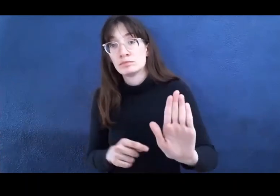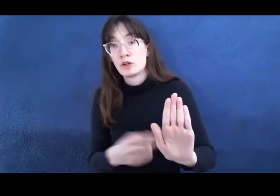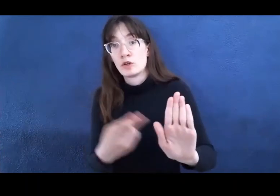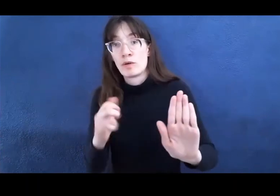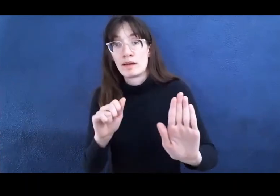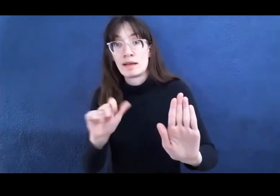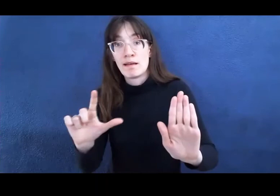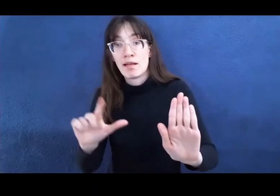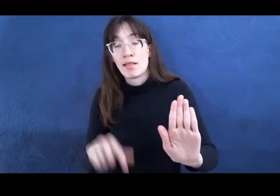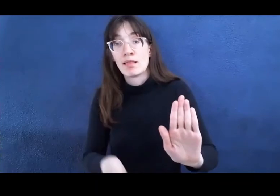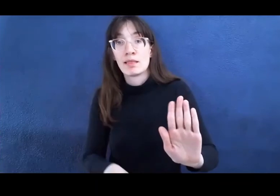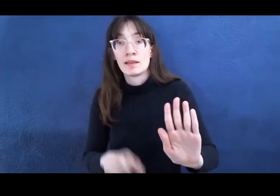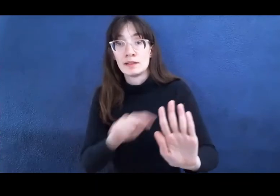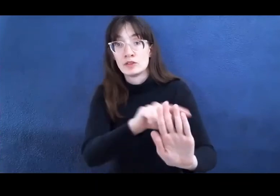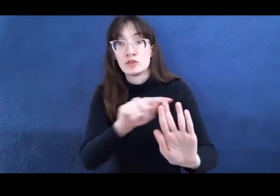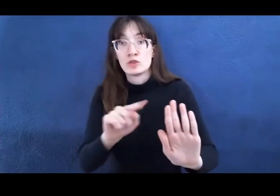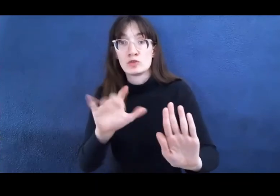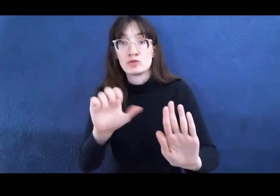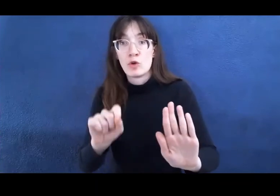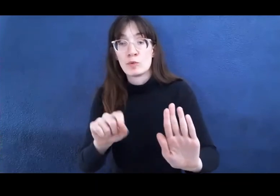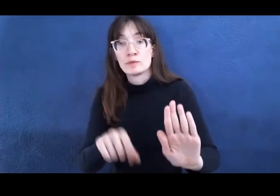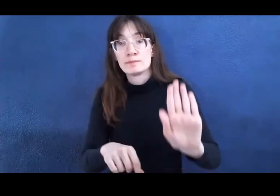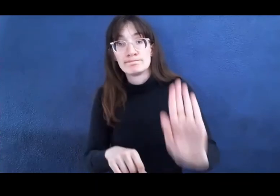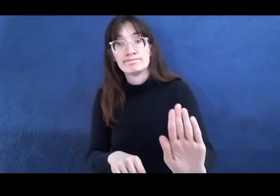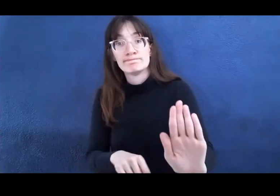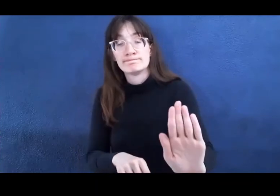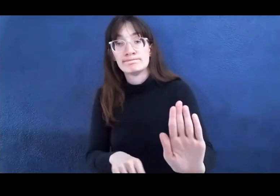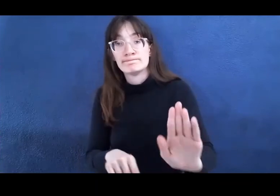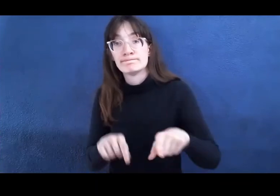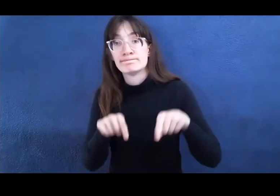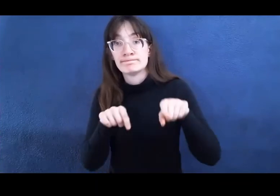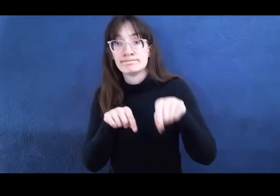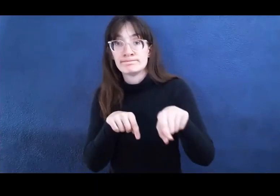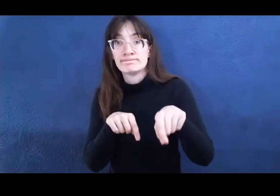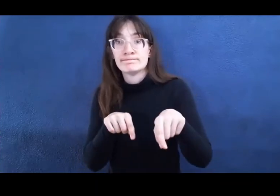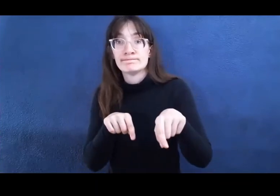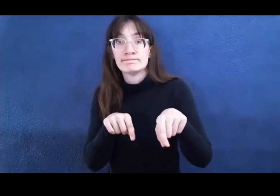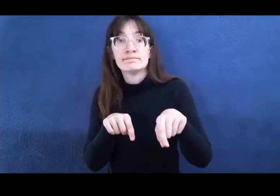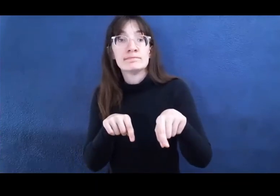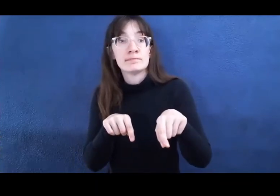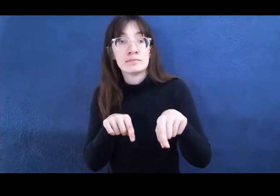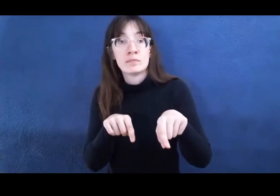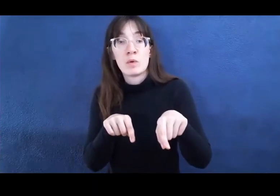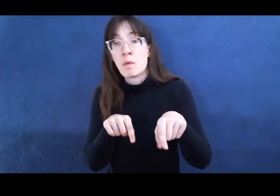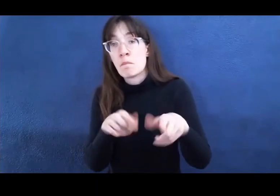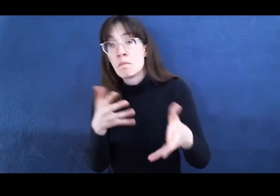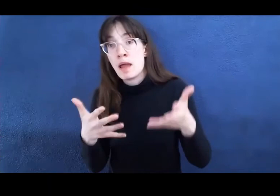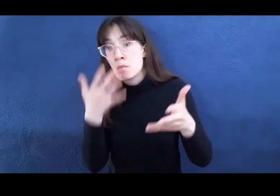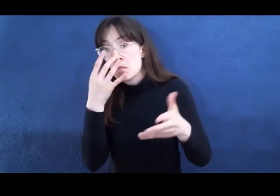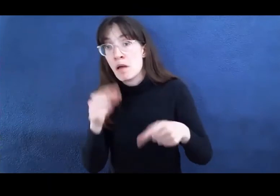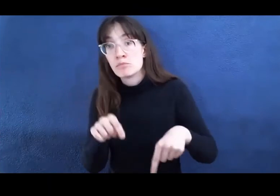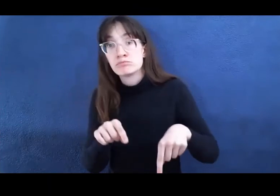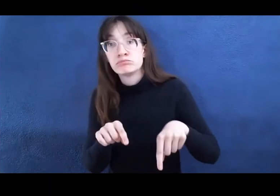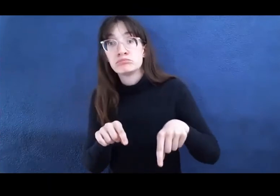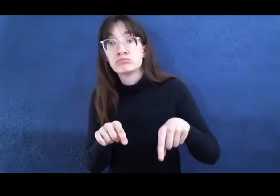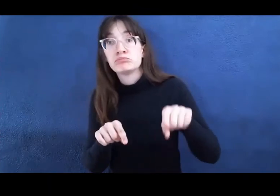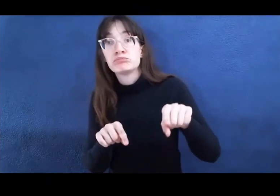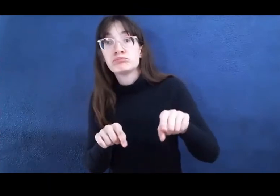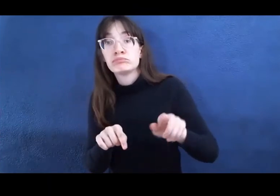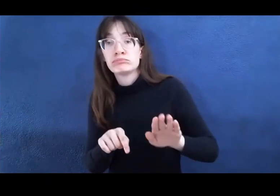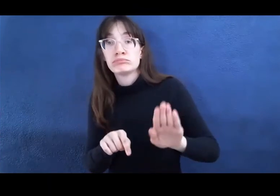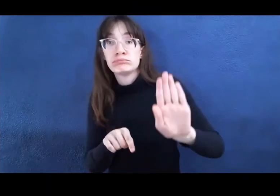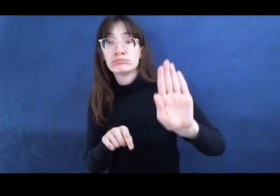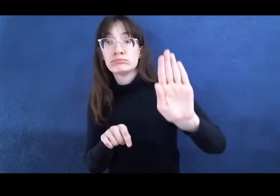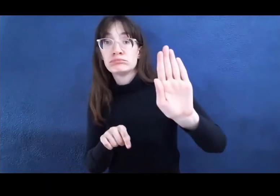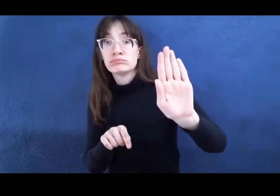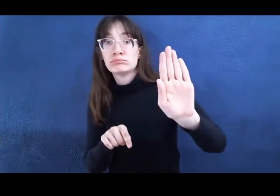up. If you like, you might keep your leg to the ground. Maybe you're interested in lifting your foot off the floor. You may choose how